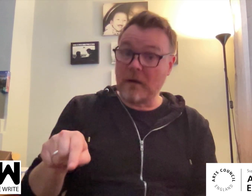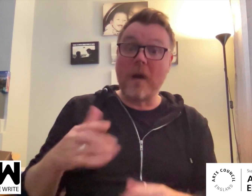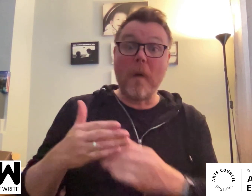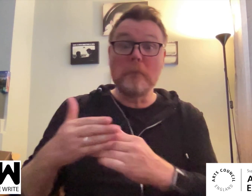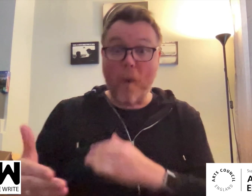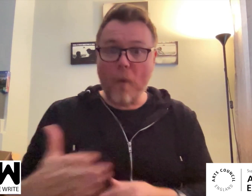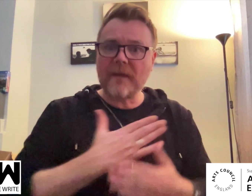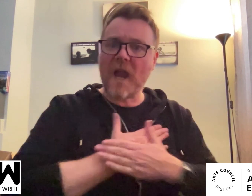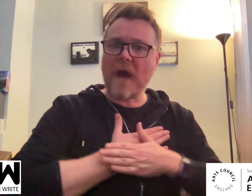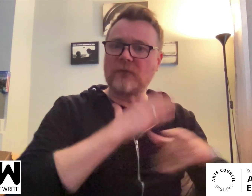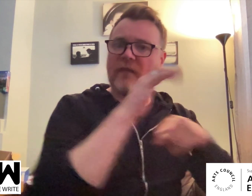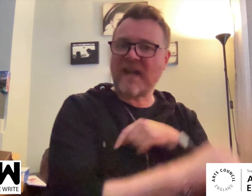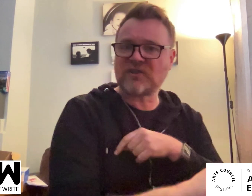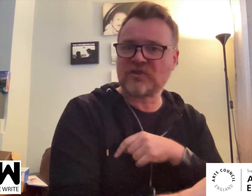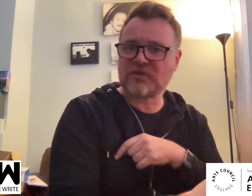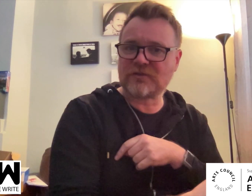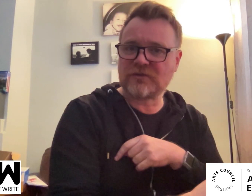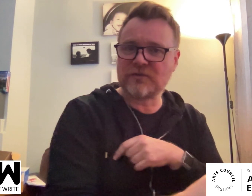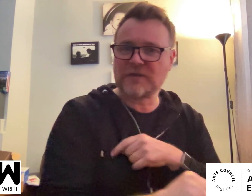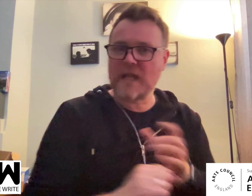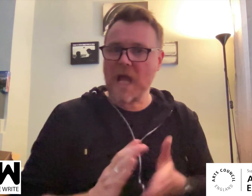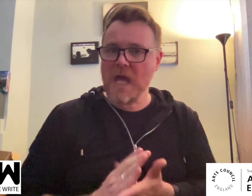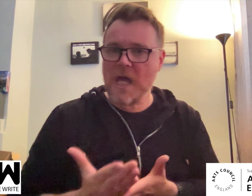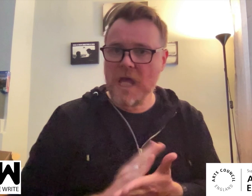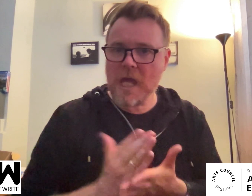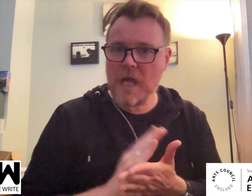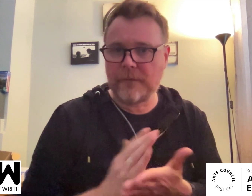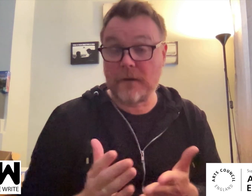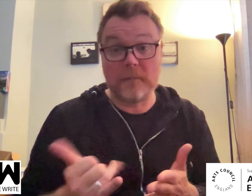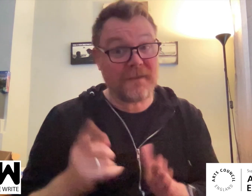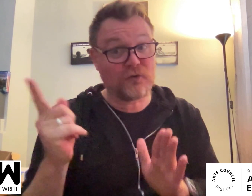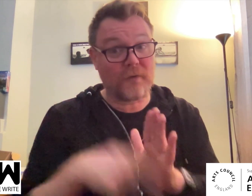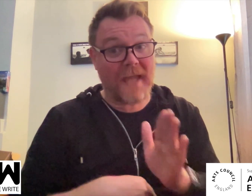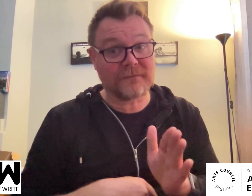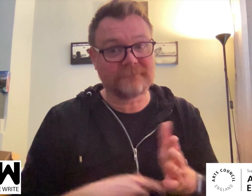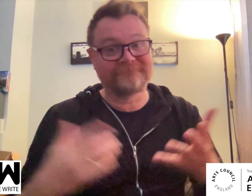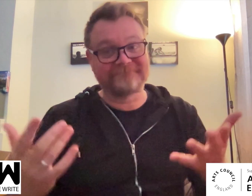do I love my son more than I need this revenge? And that's his internal dilemma, but maybe it's too late.